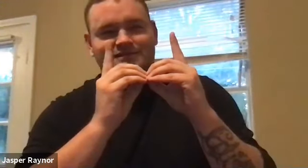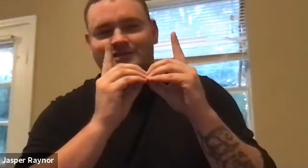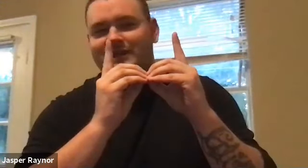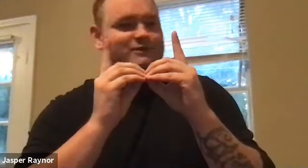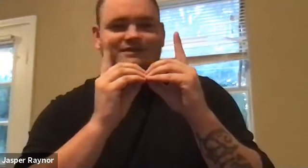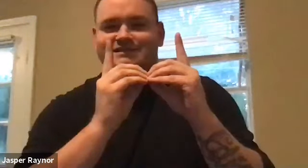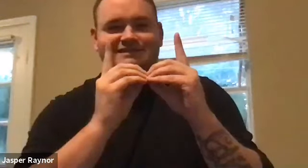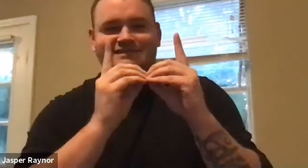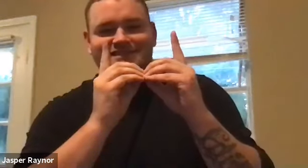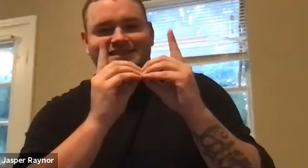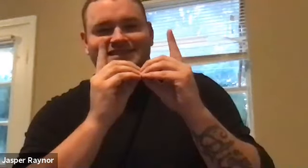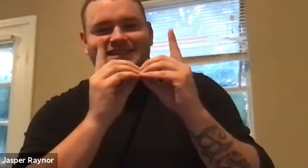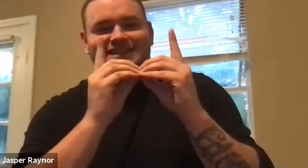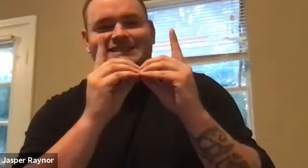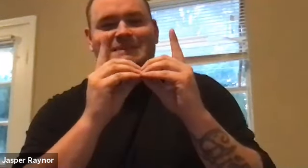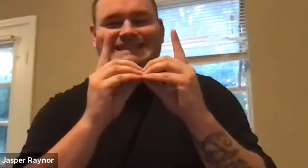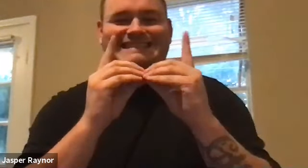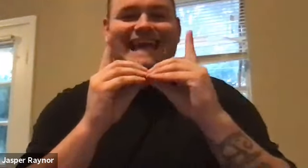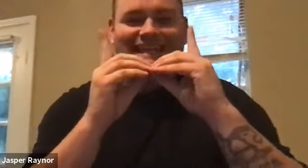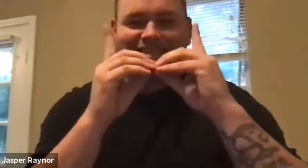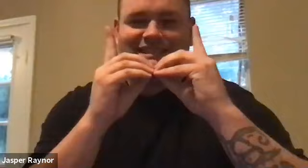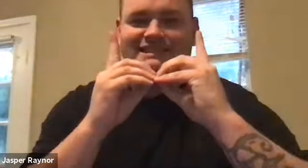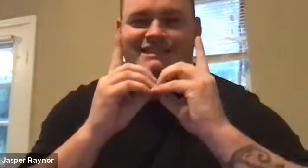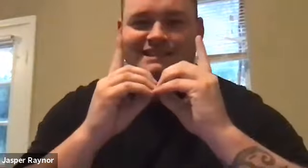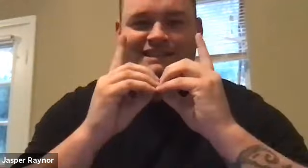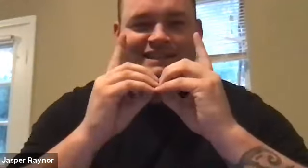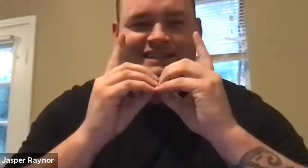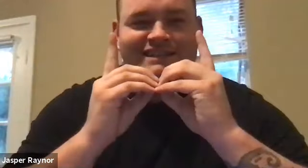You don't. why? This means date.